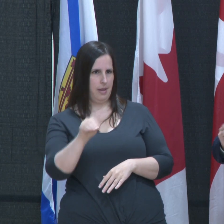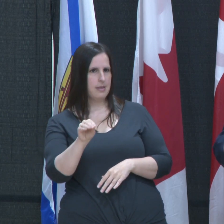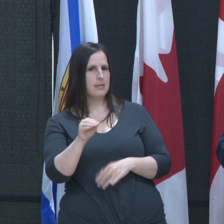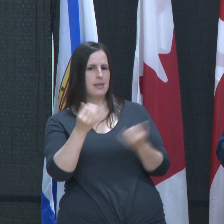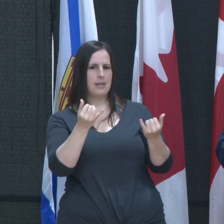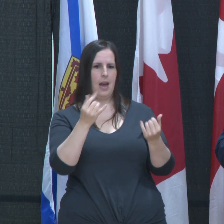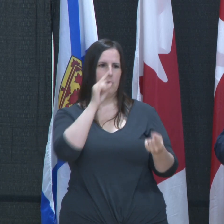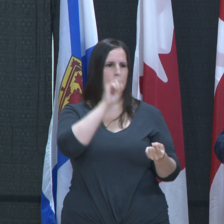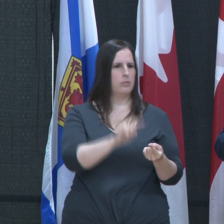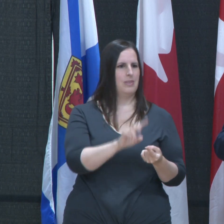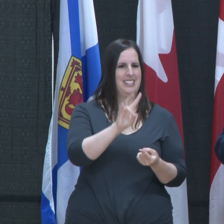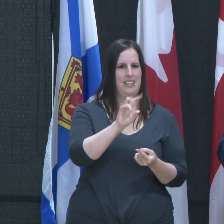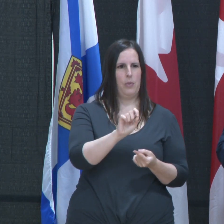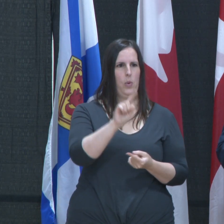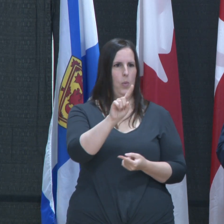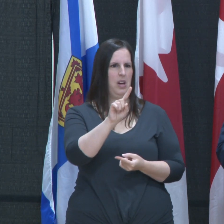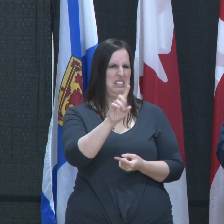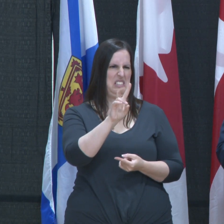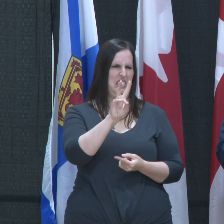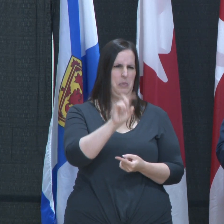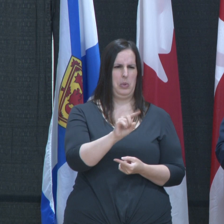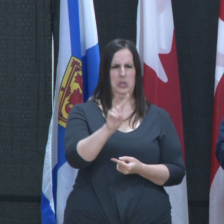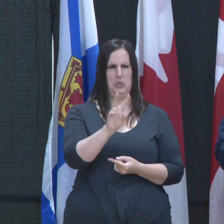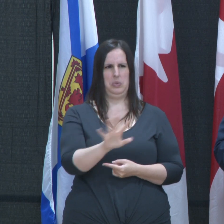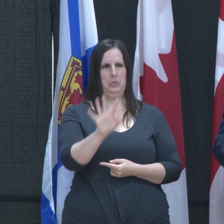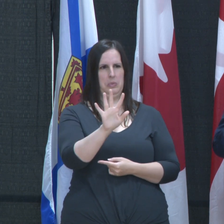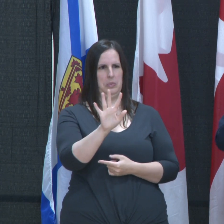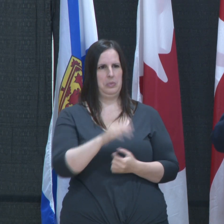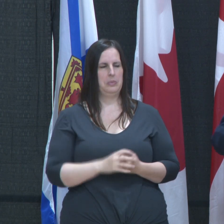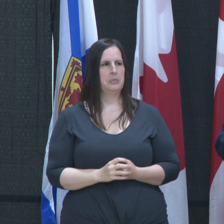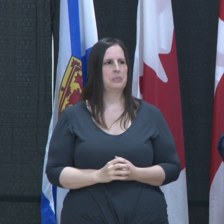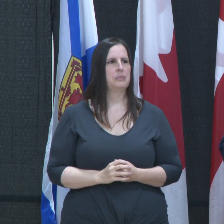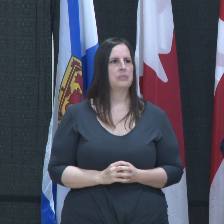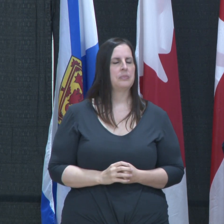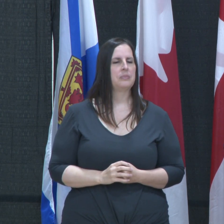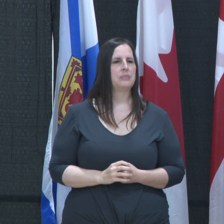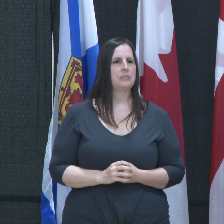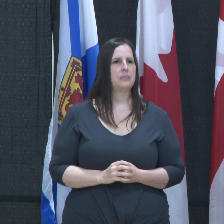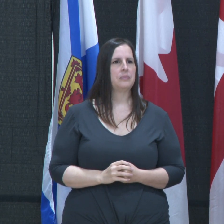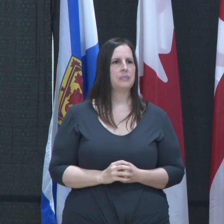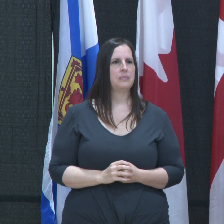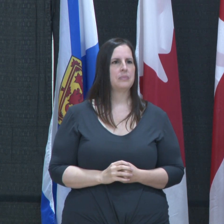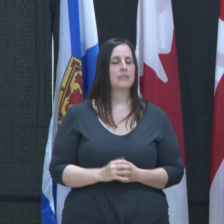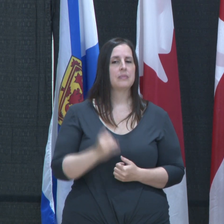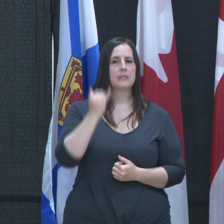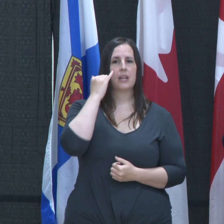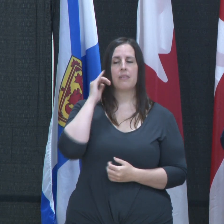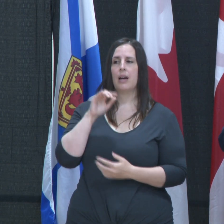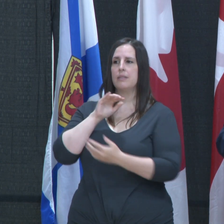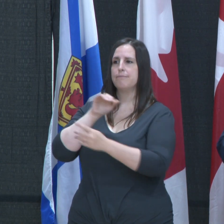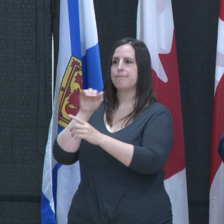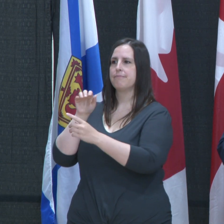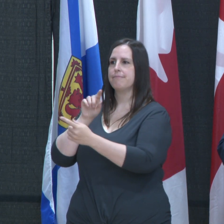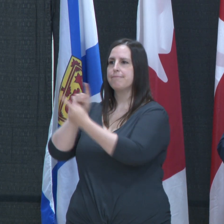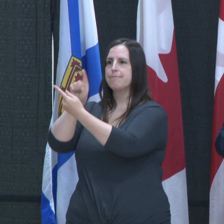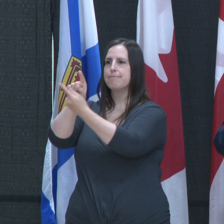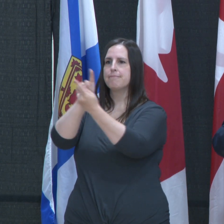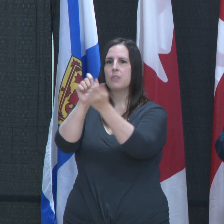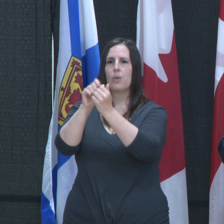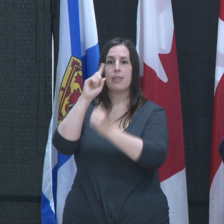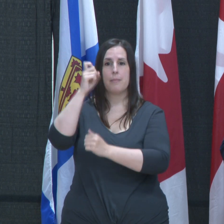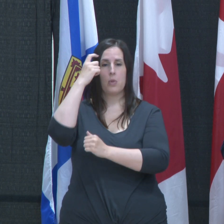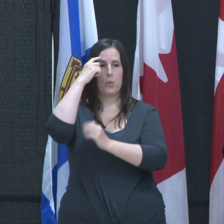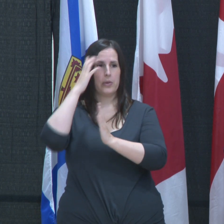and we're now down around 7.1, 7.2%. And that, when I talk to employers and